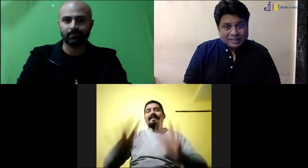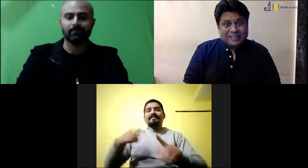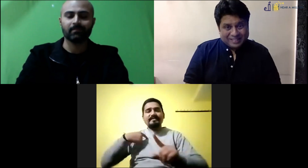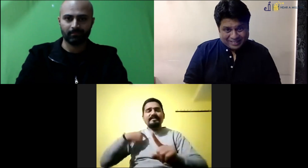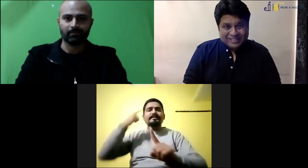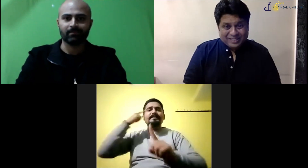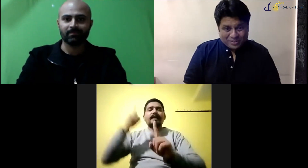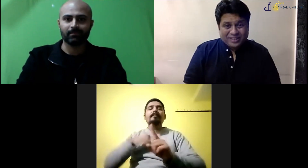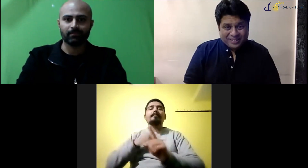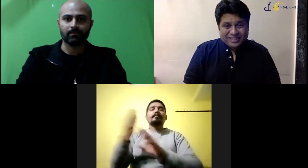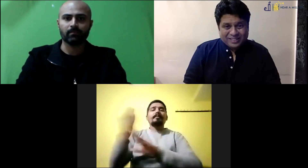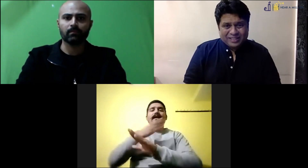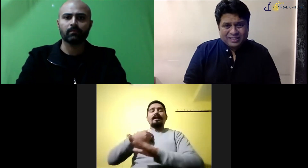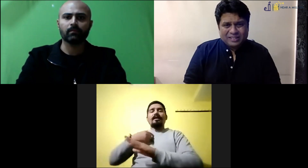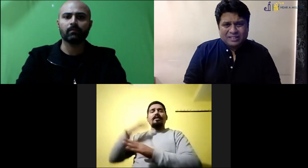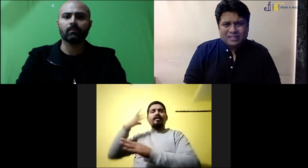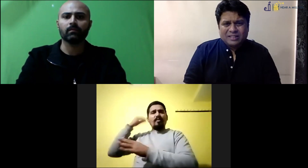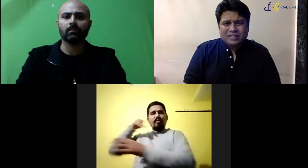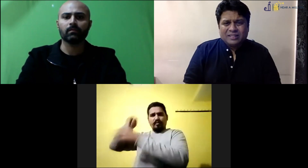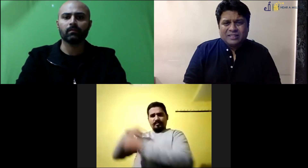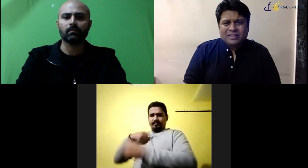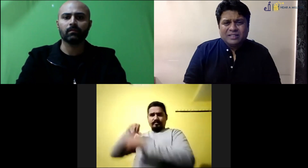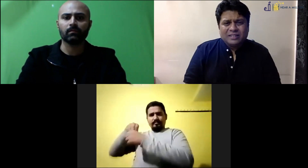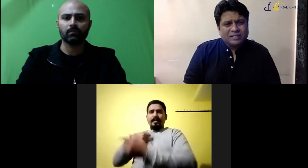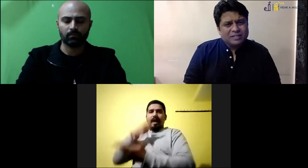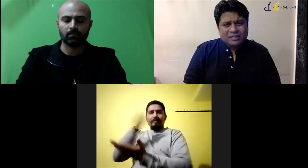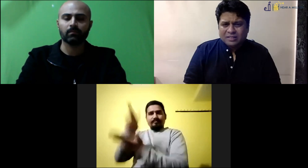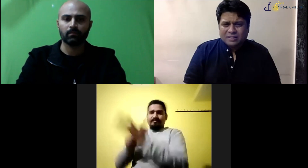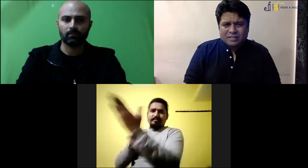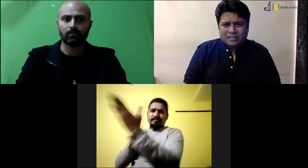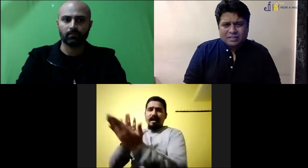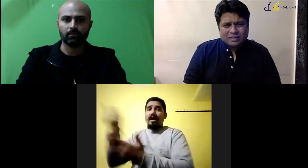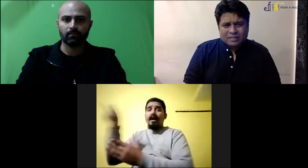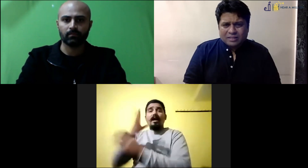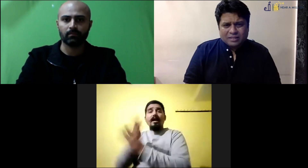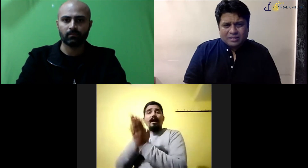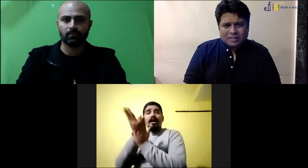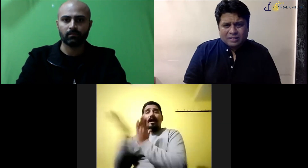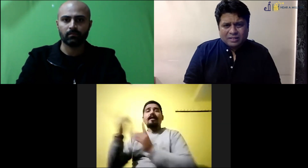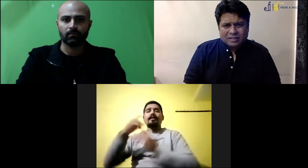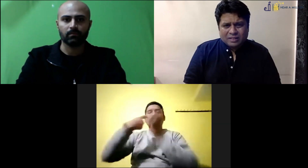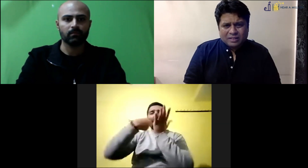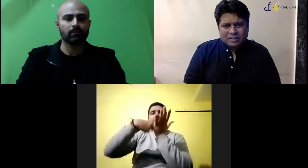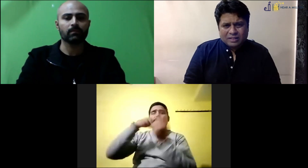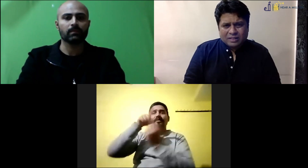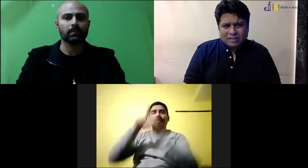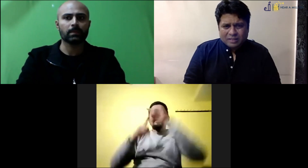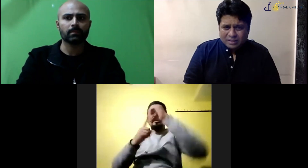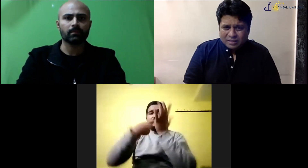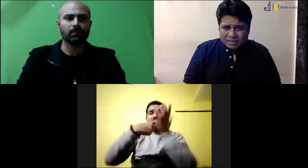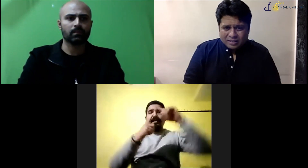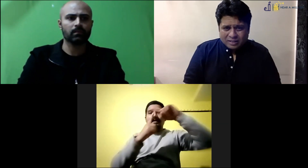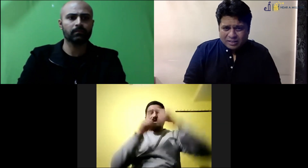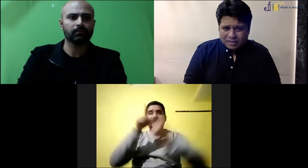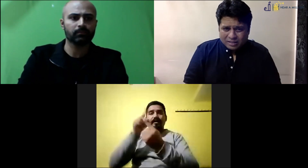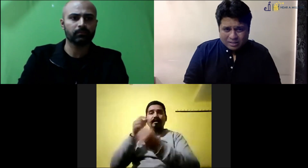it's a lot of potential there. It's a lot of benefits that we can really get from there. If we